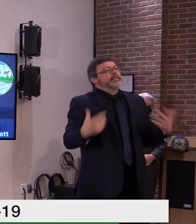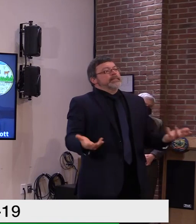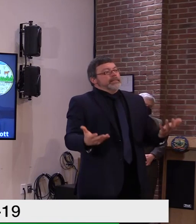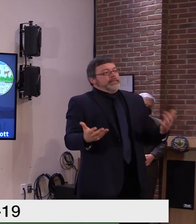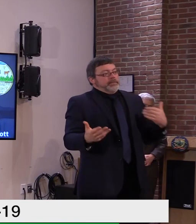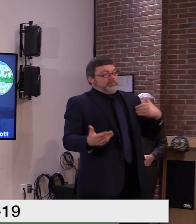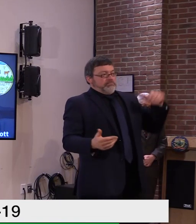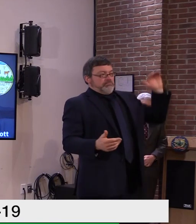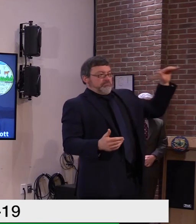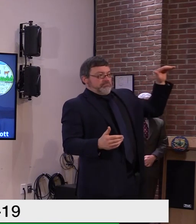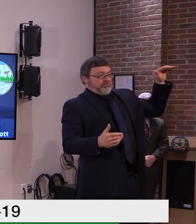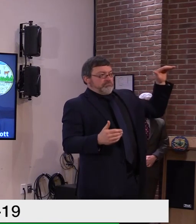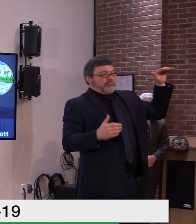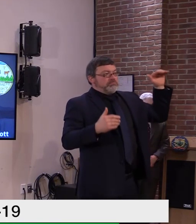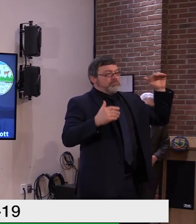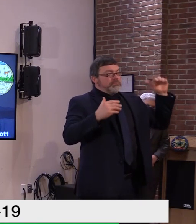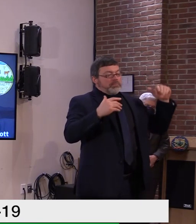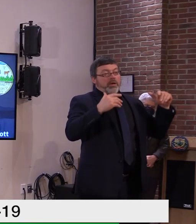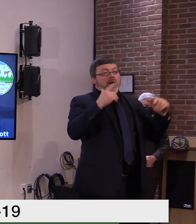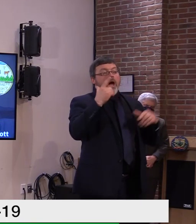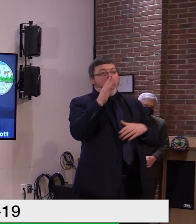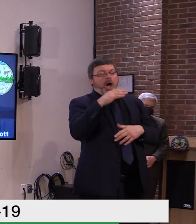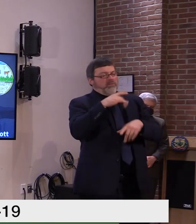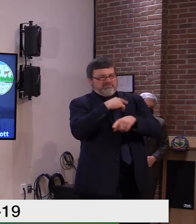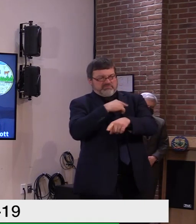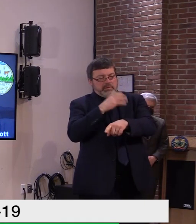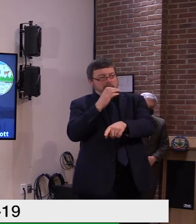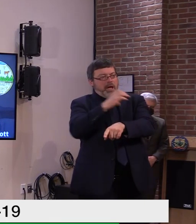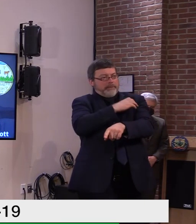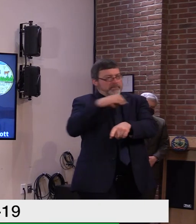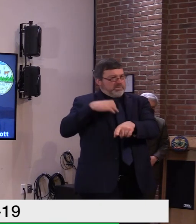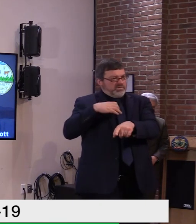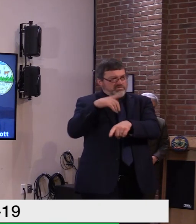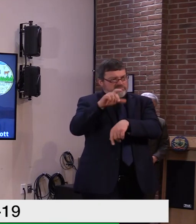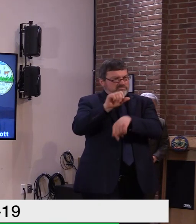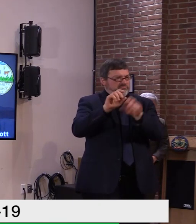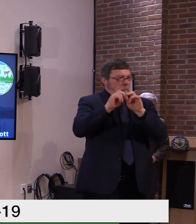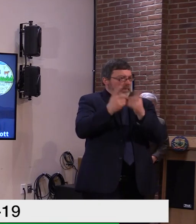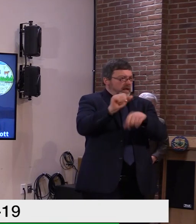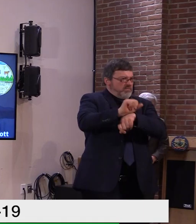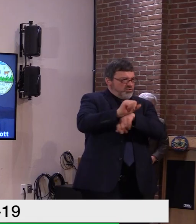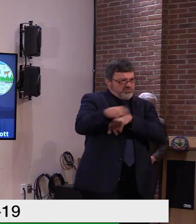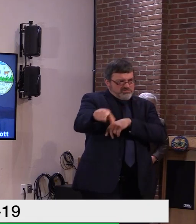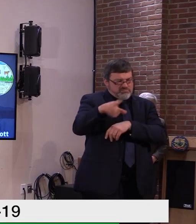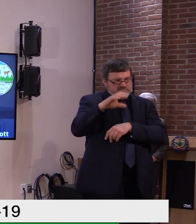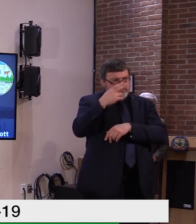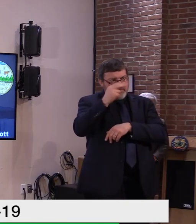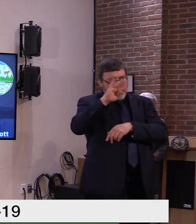that further. But the rest, it really is unfortunate.